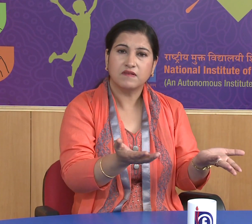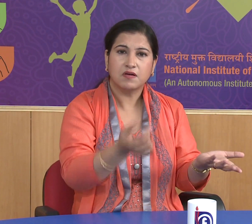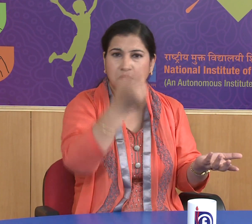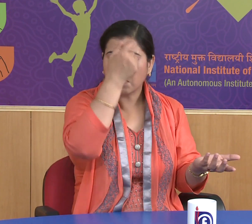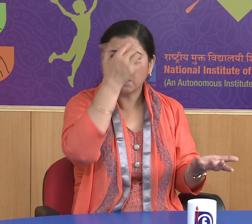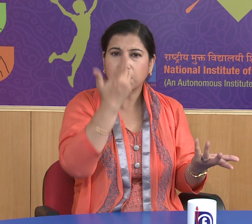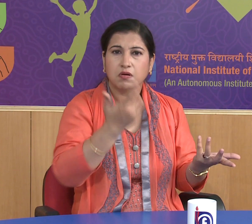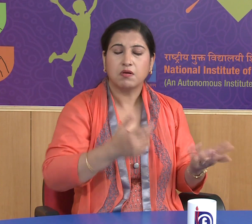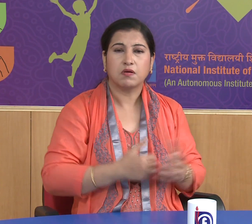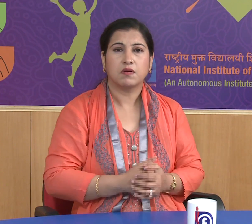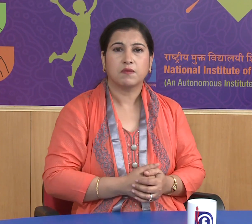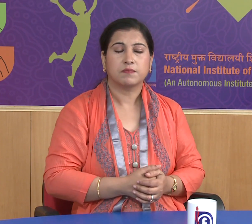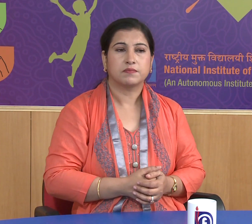and loss of public property.